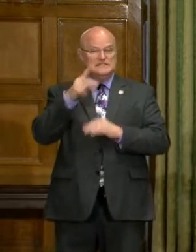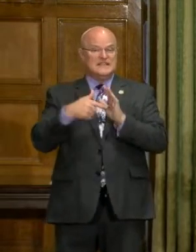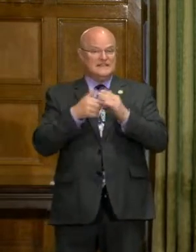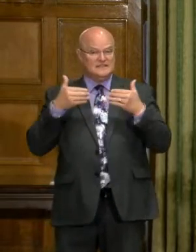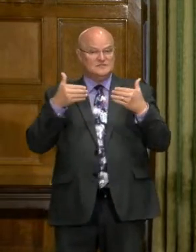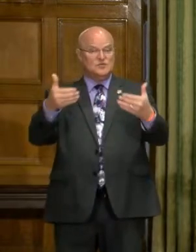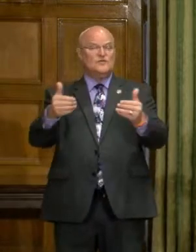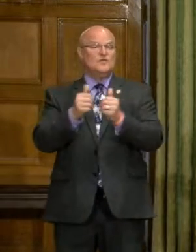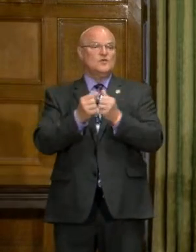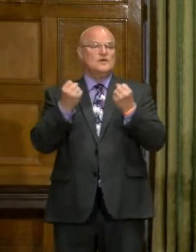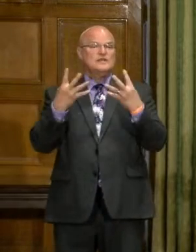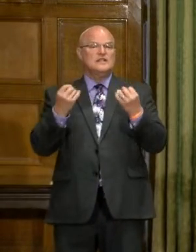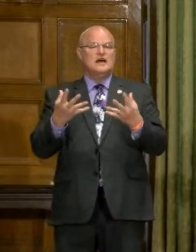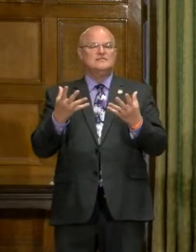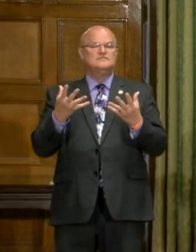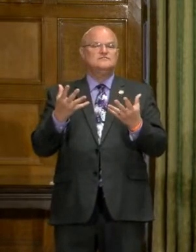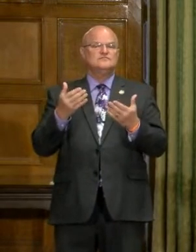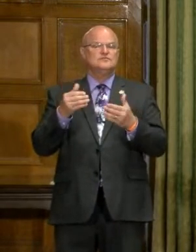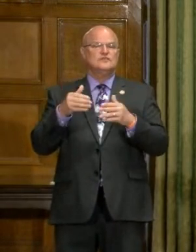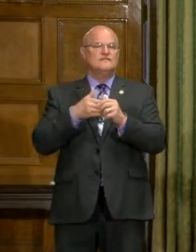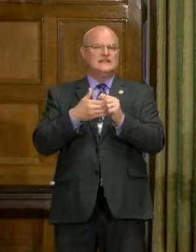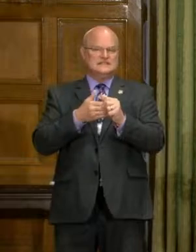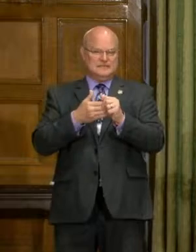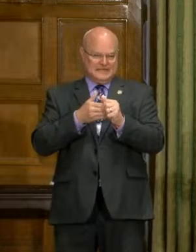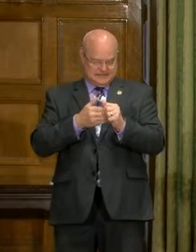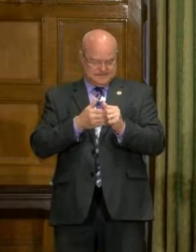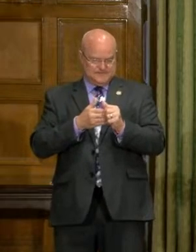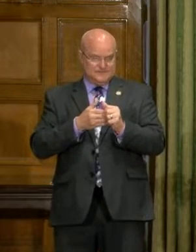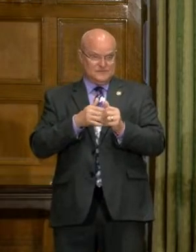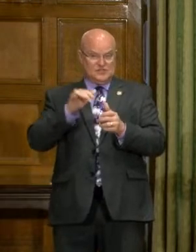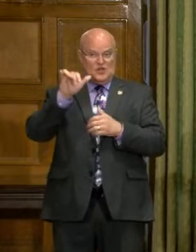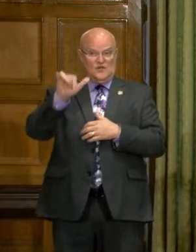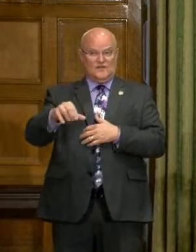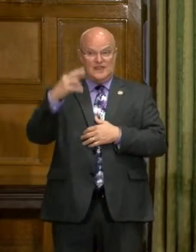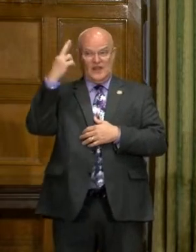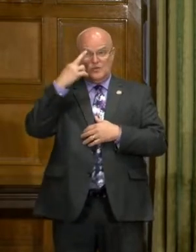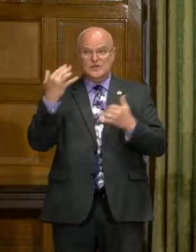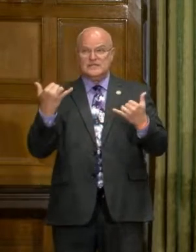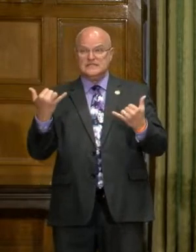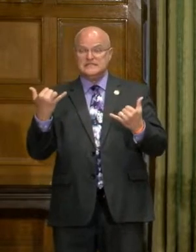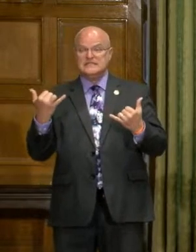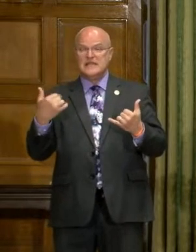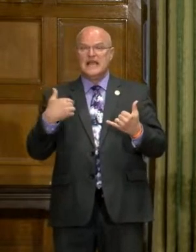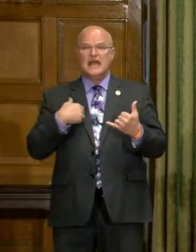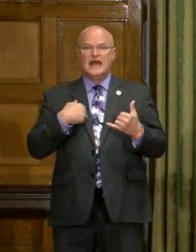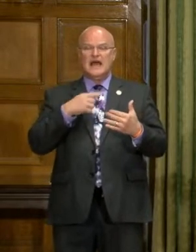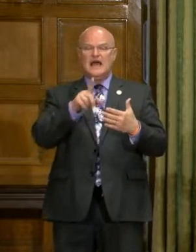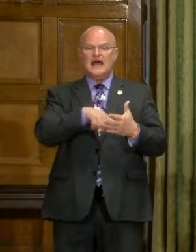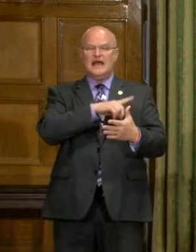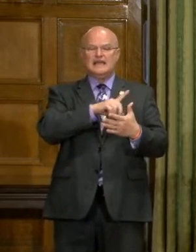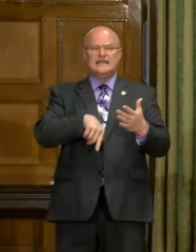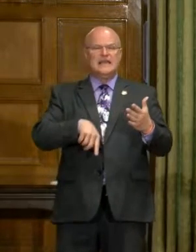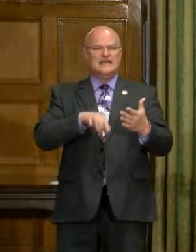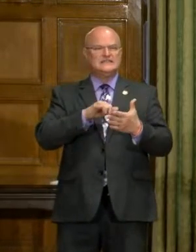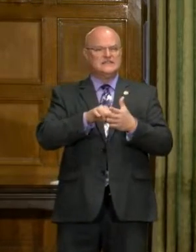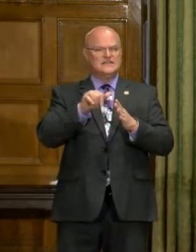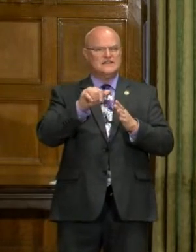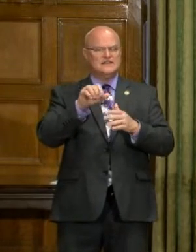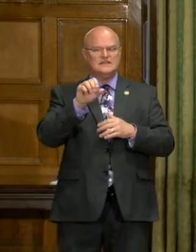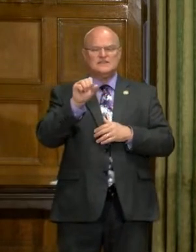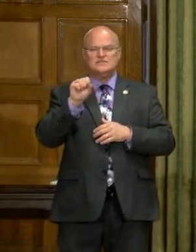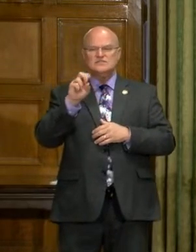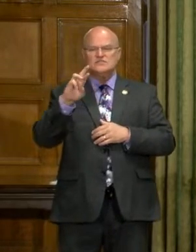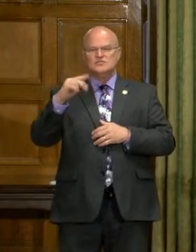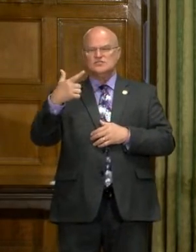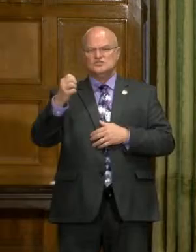this going with a lot of cushion. And so for that reason, today I canceled the surge